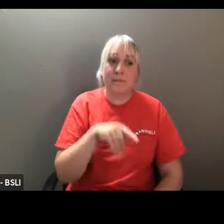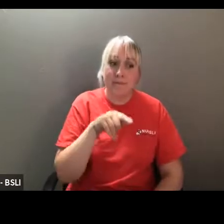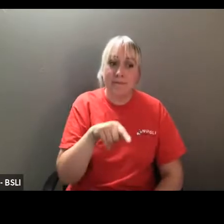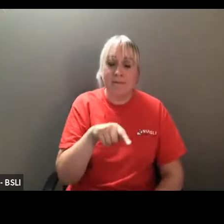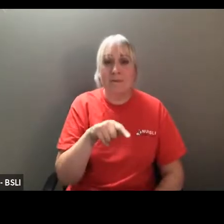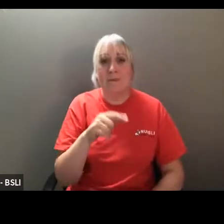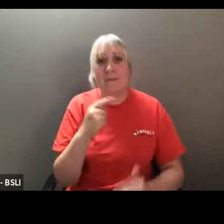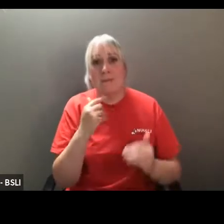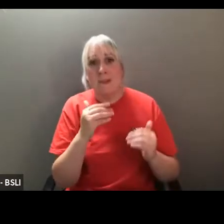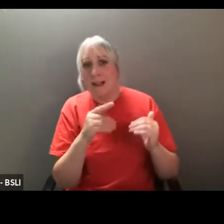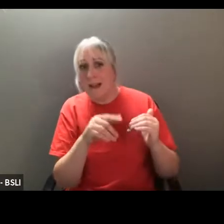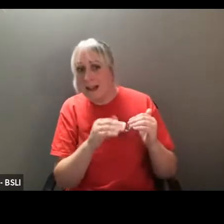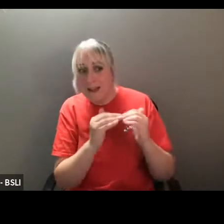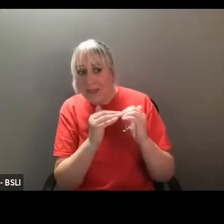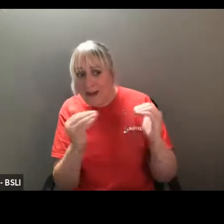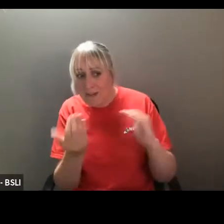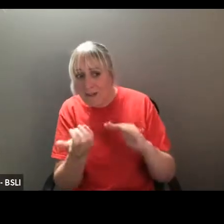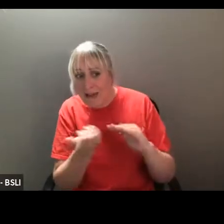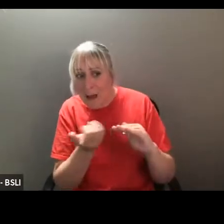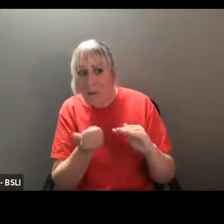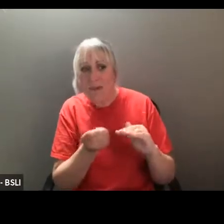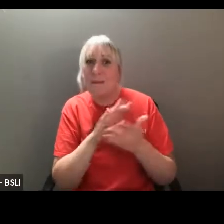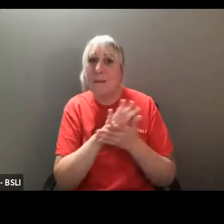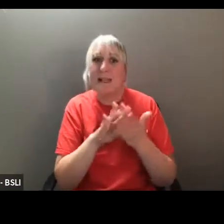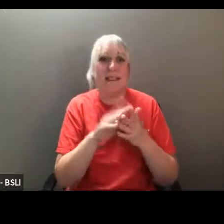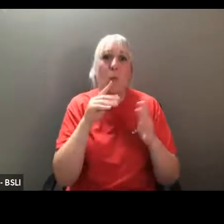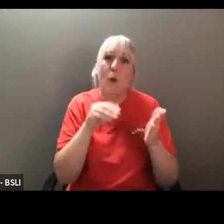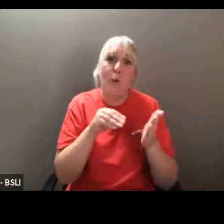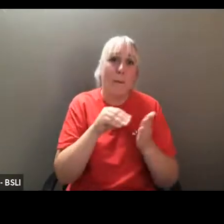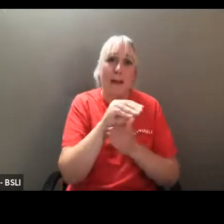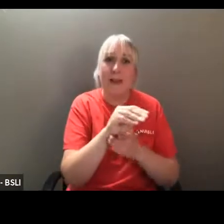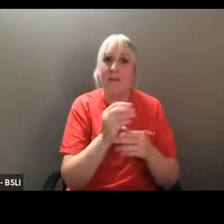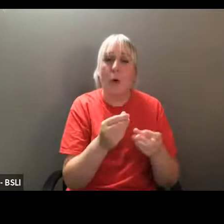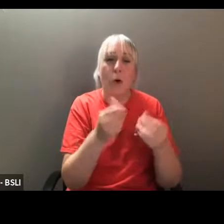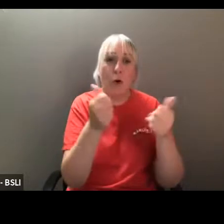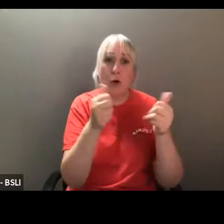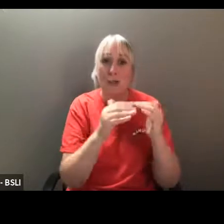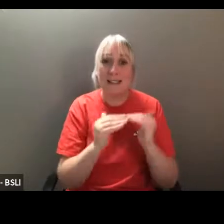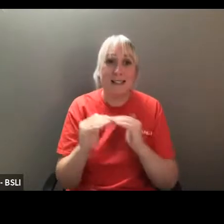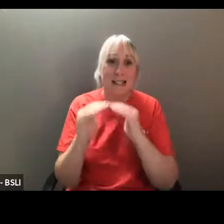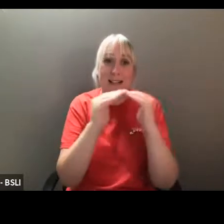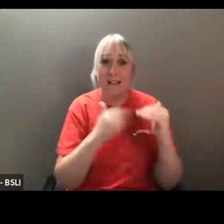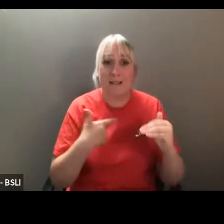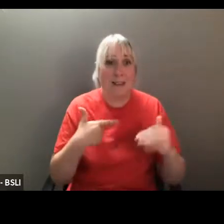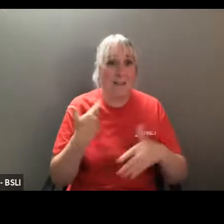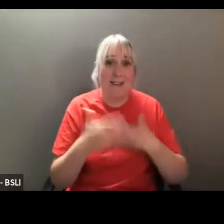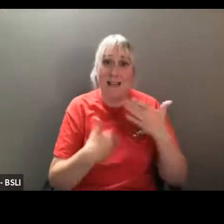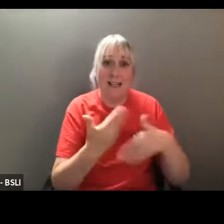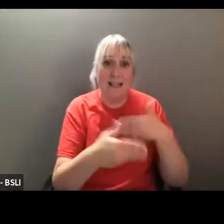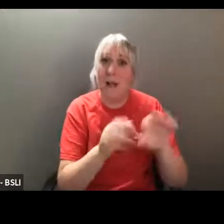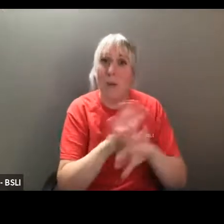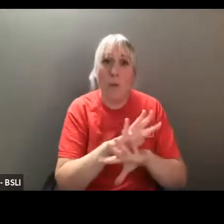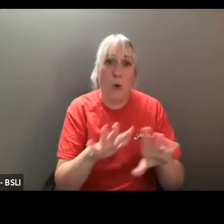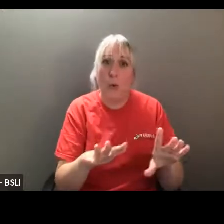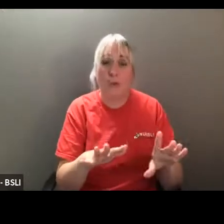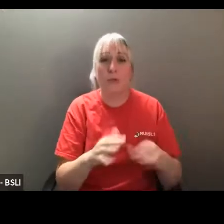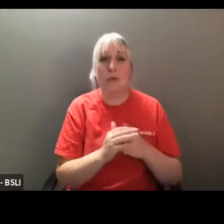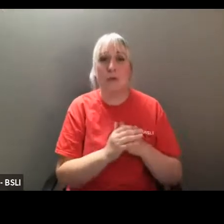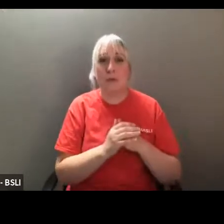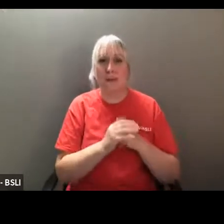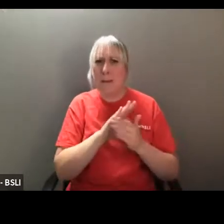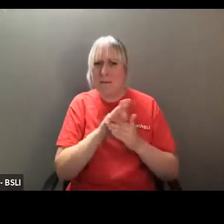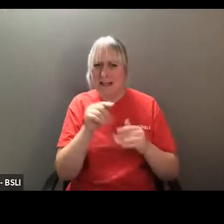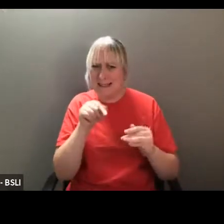level that would allow for a decent standard of living, and therefore a question still needs to be asked whether amount constitutes a